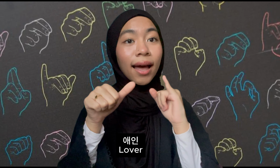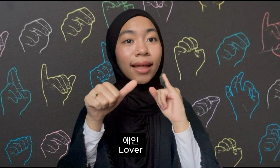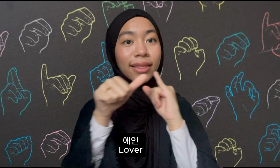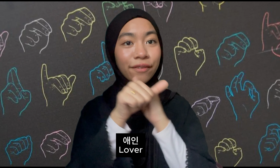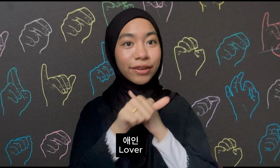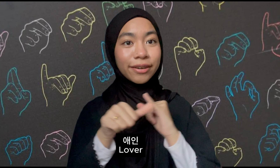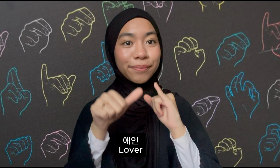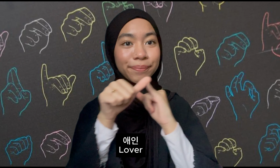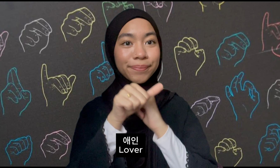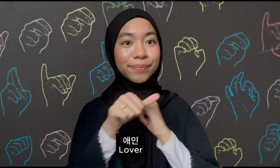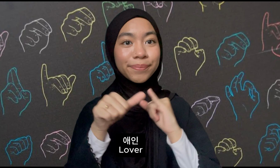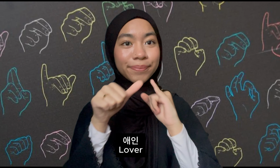Lover.